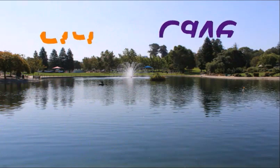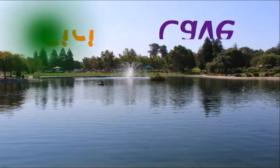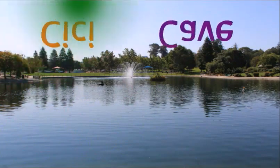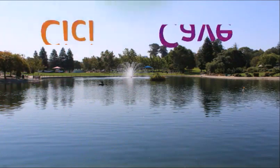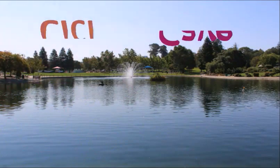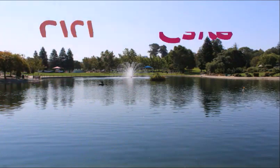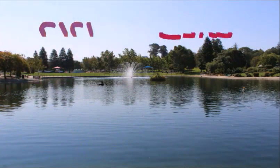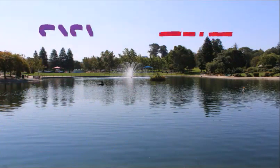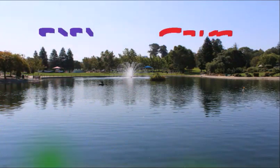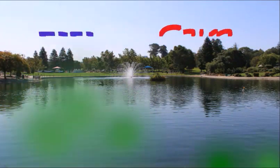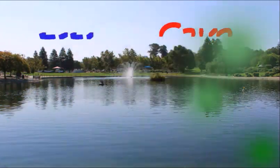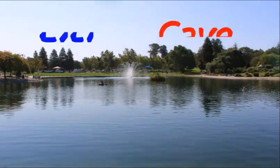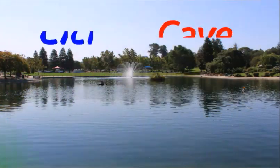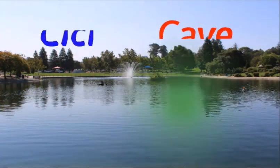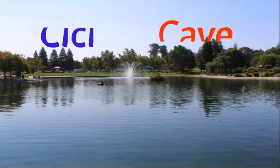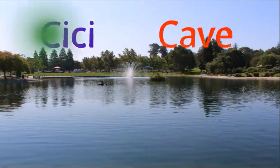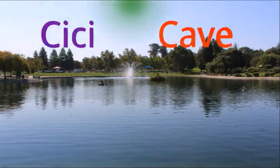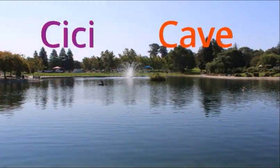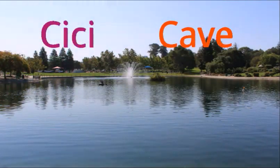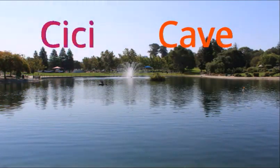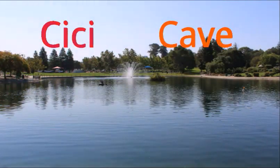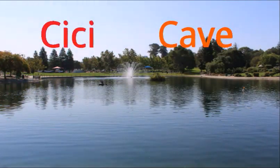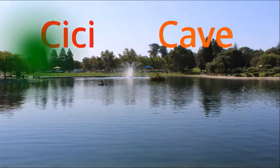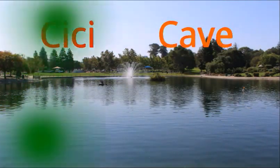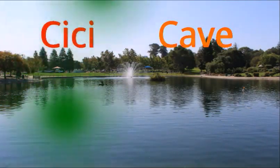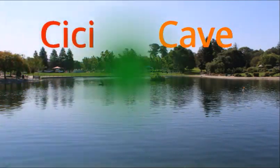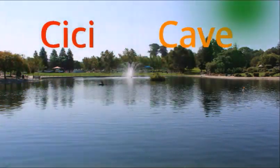Smash those bricks holding you back from going for your